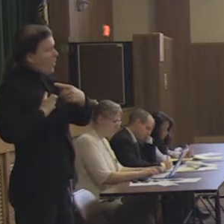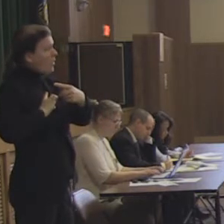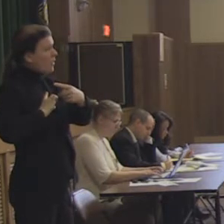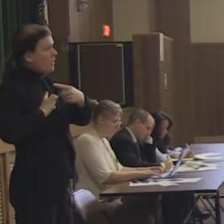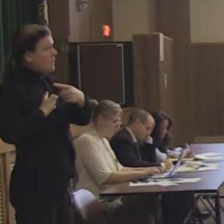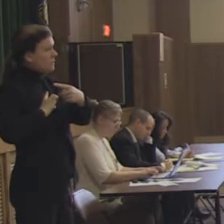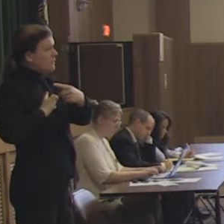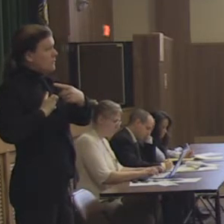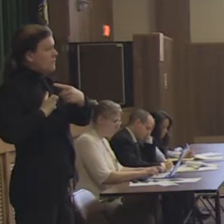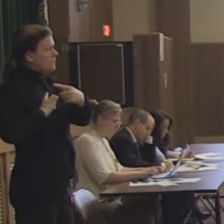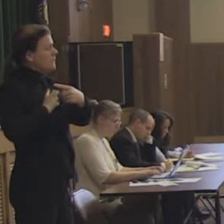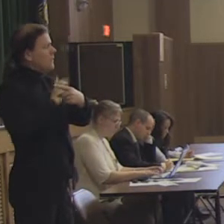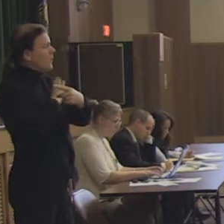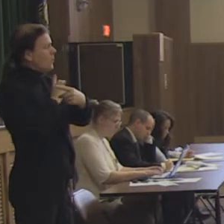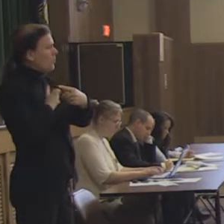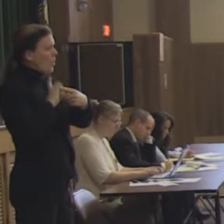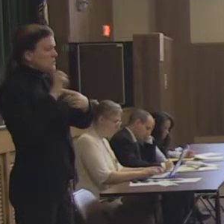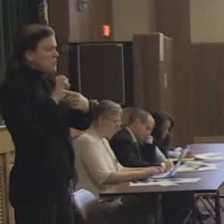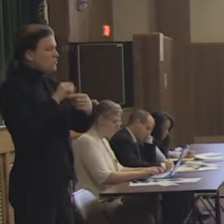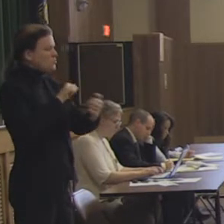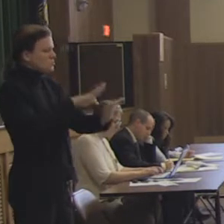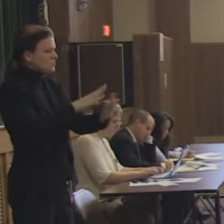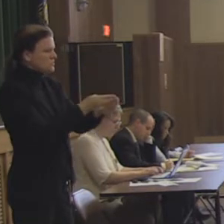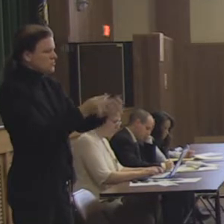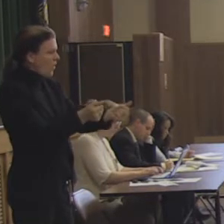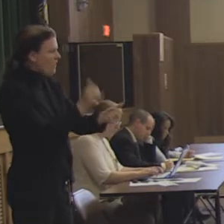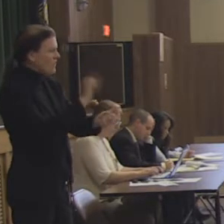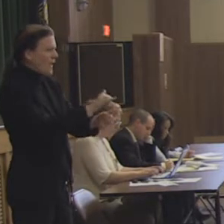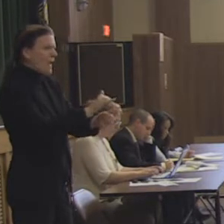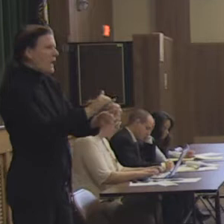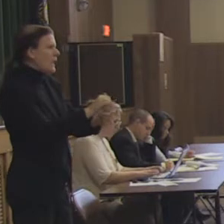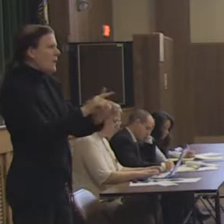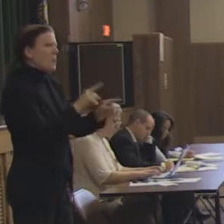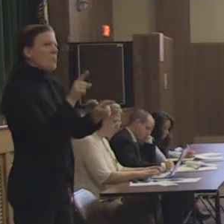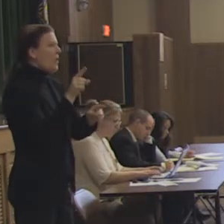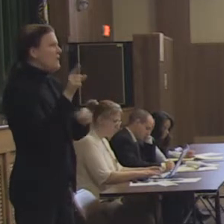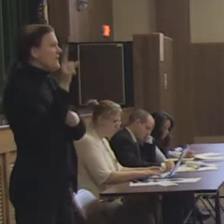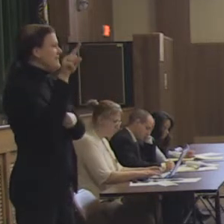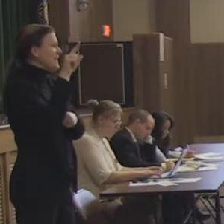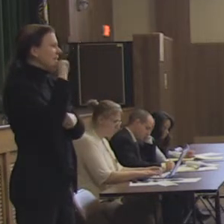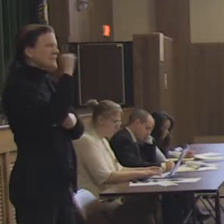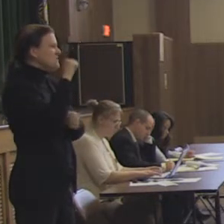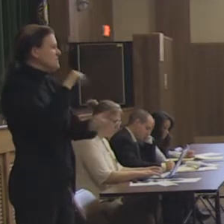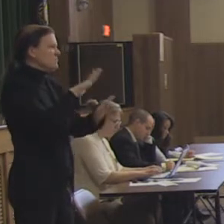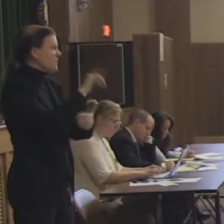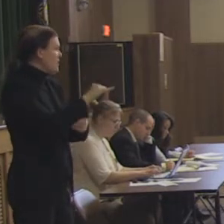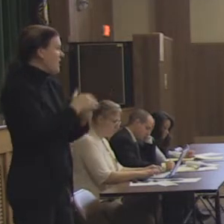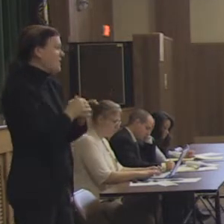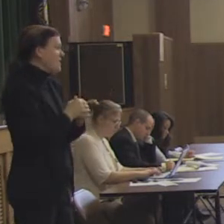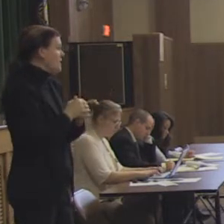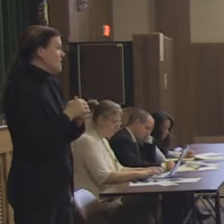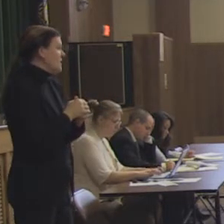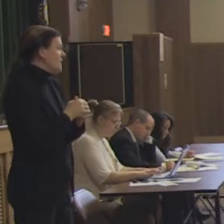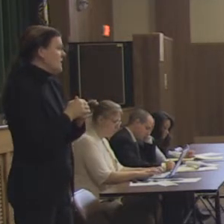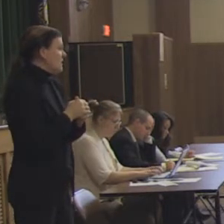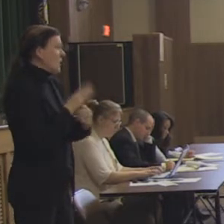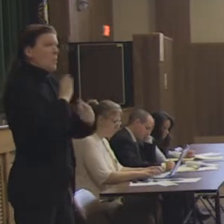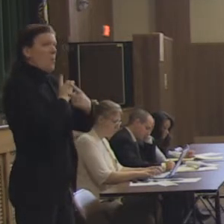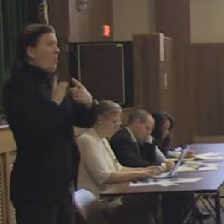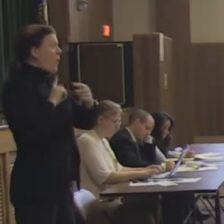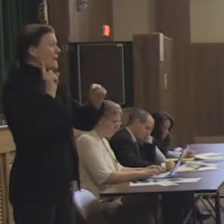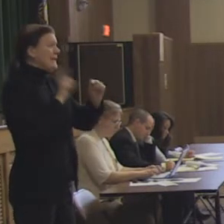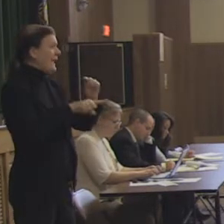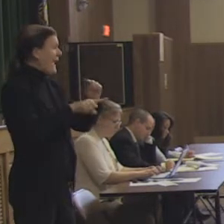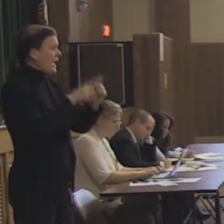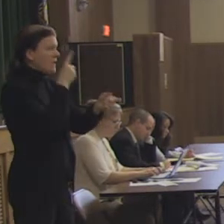be empowered to address that, and here they did something to help address that, and it was taken out. There's really no recourse that the board has